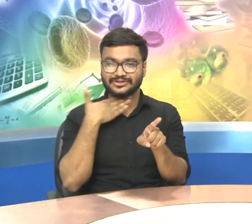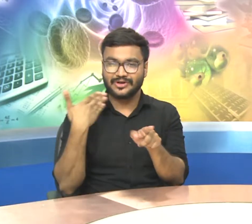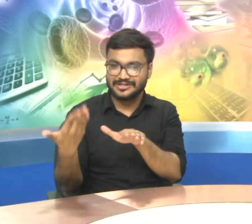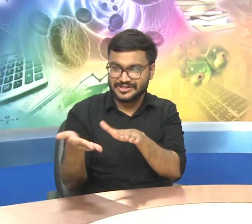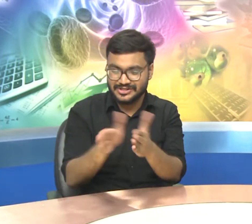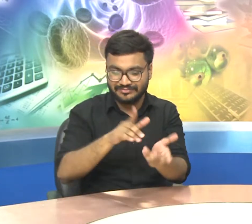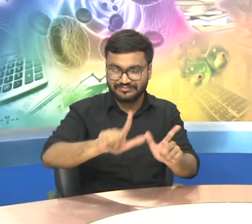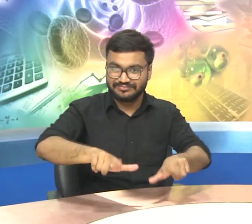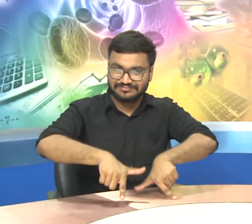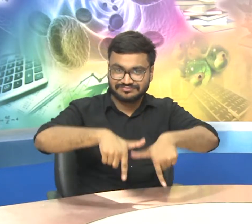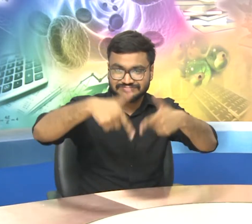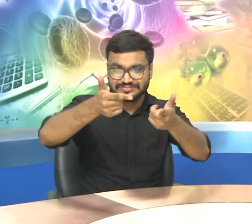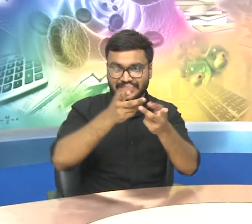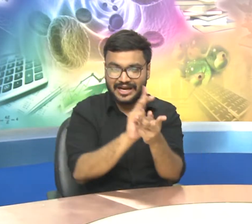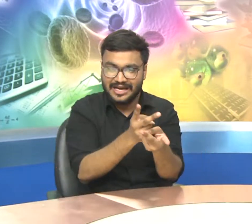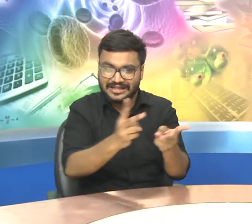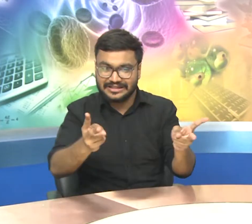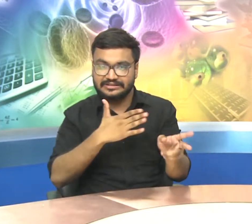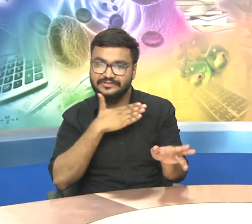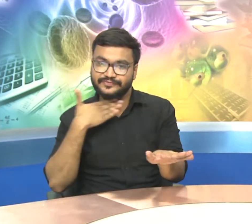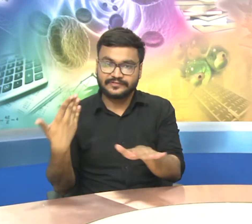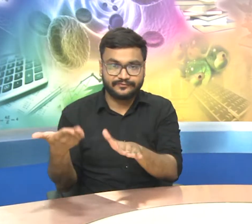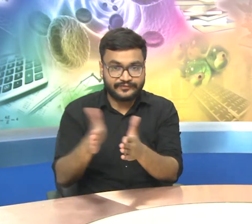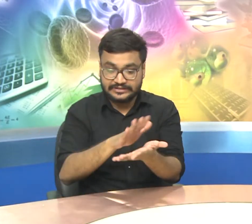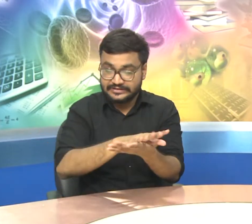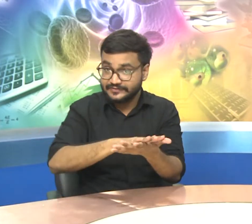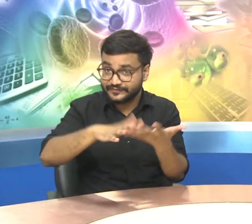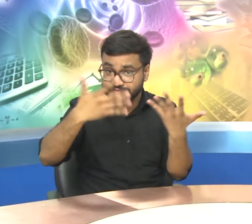organisms and recycle nutrients.